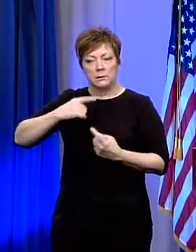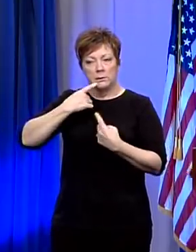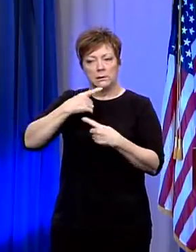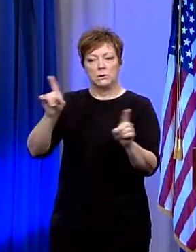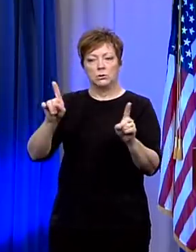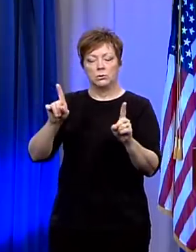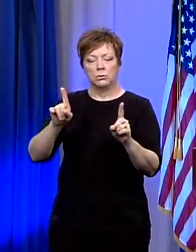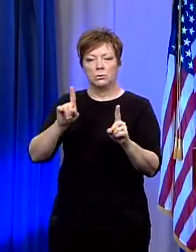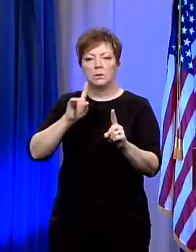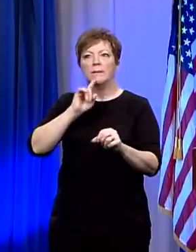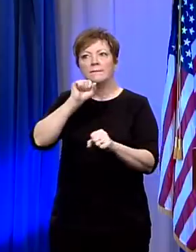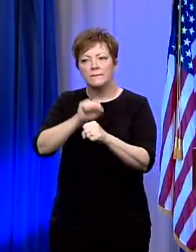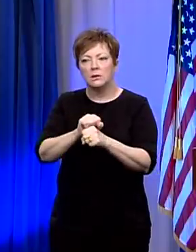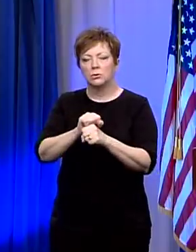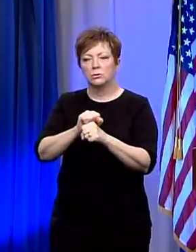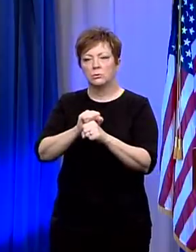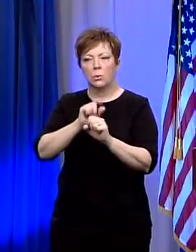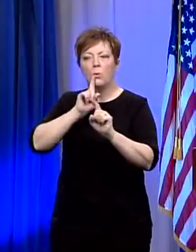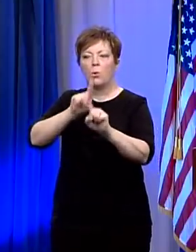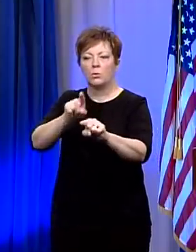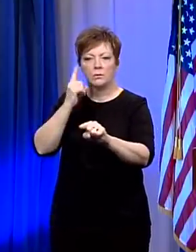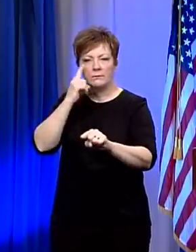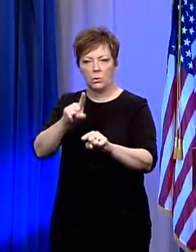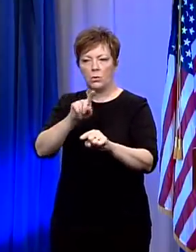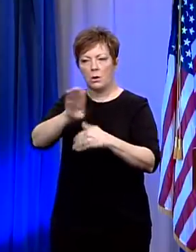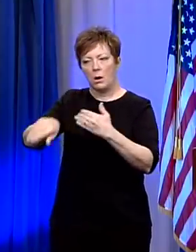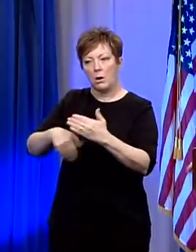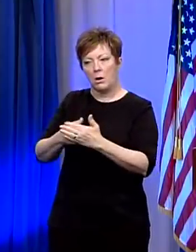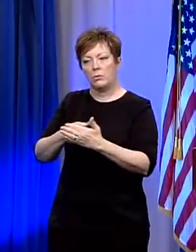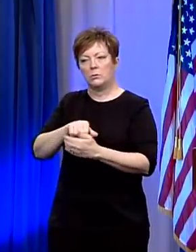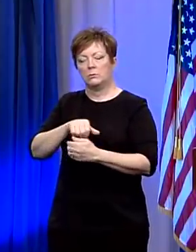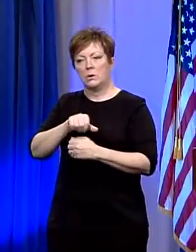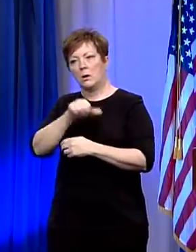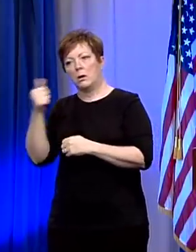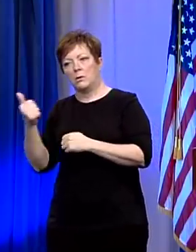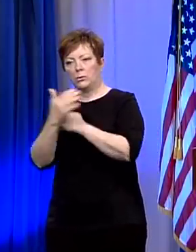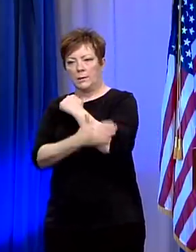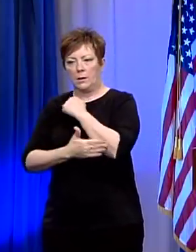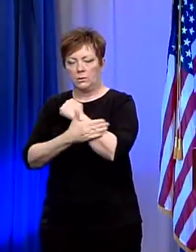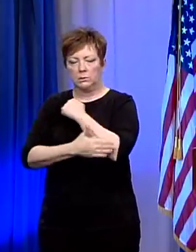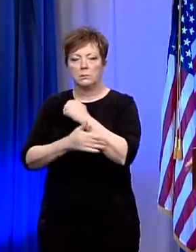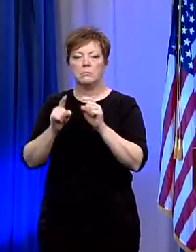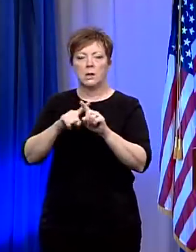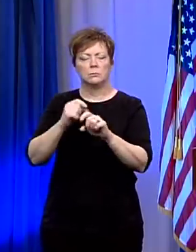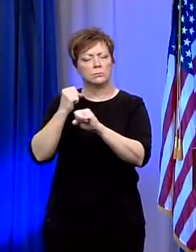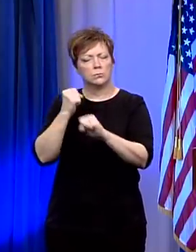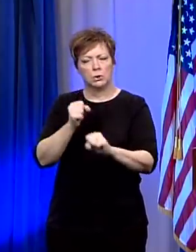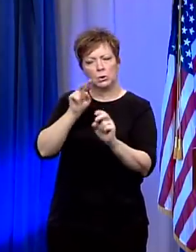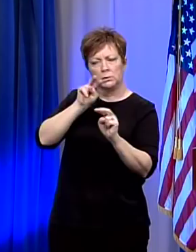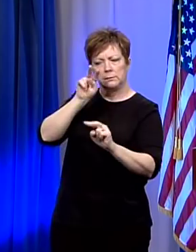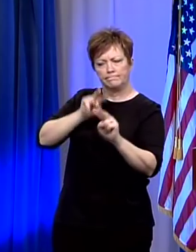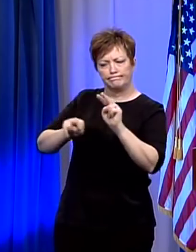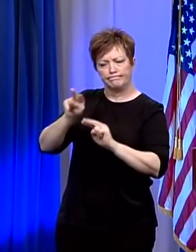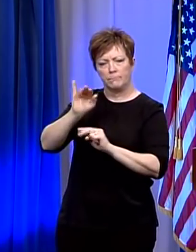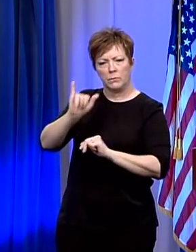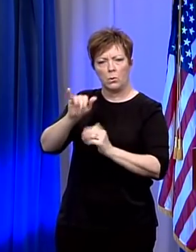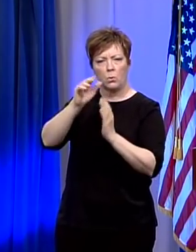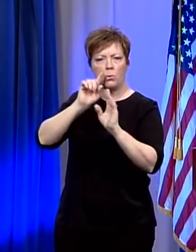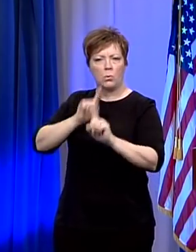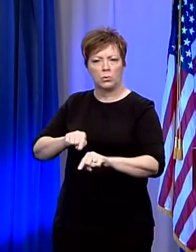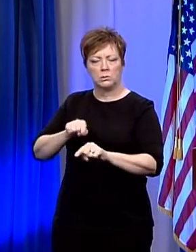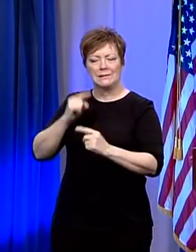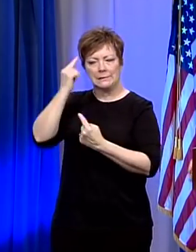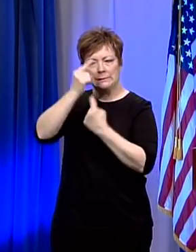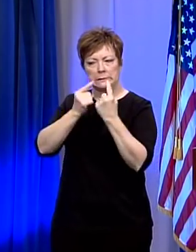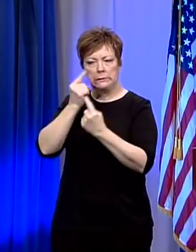orders for the rest of the state, I strongly urge in the strongest possible terms that Alabamians look at these orders and consider implementing those in the